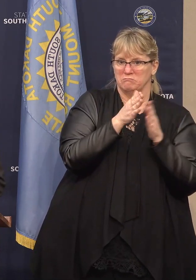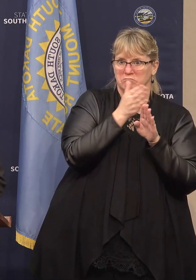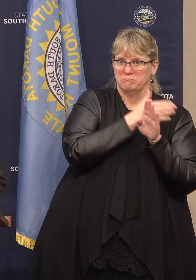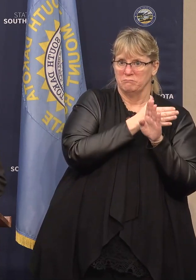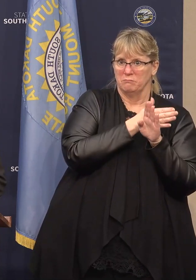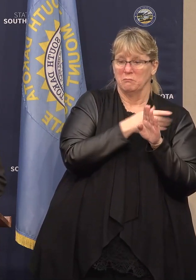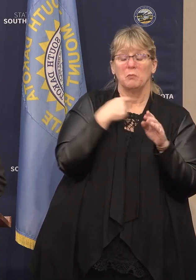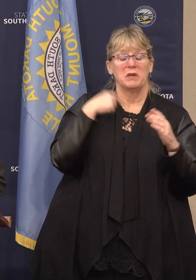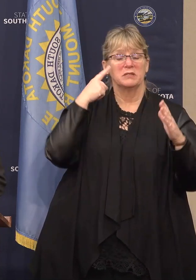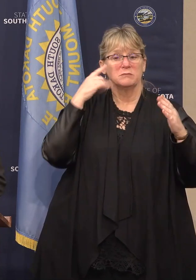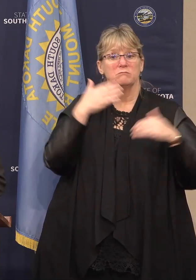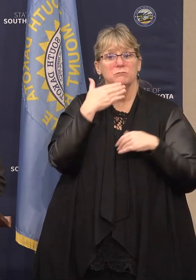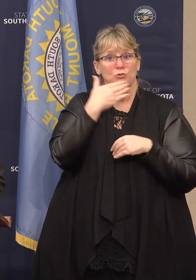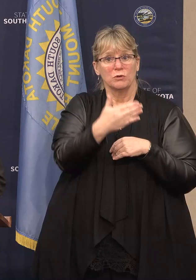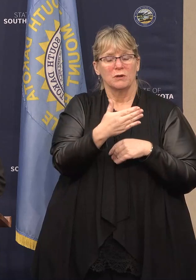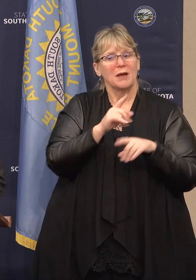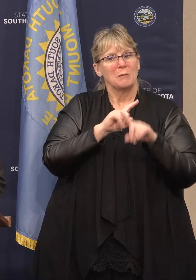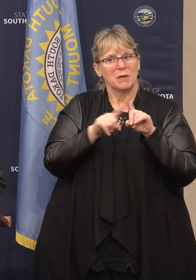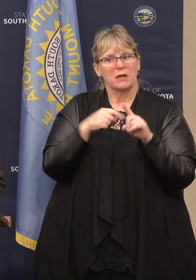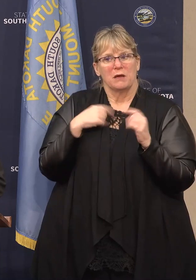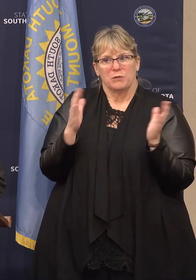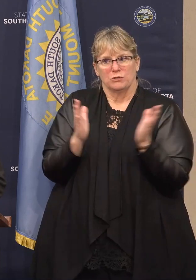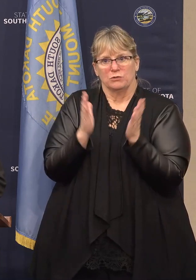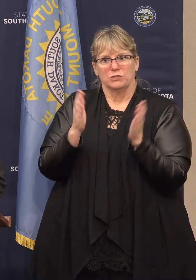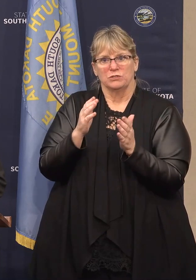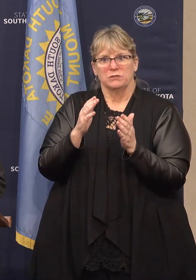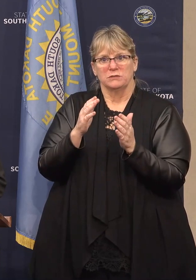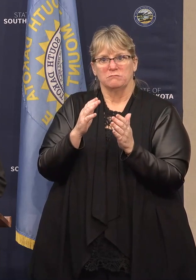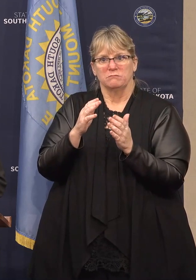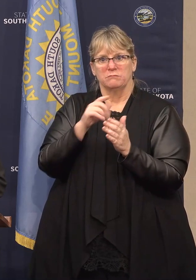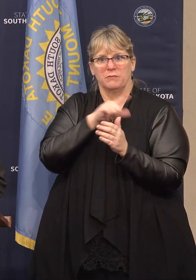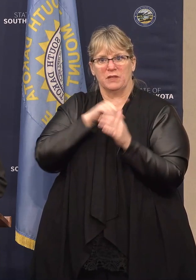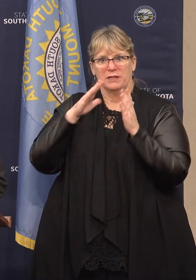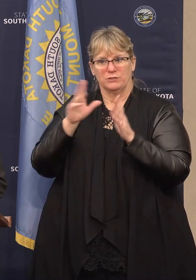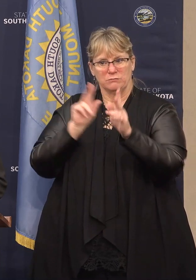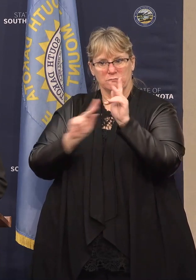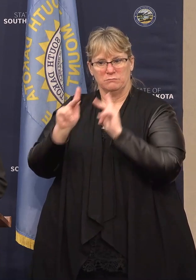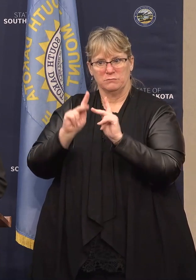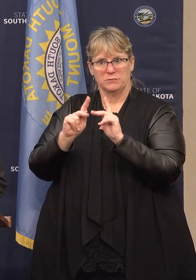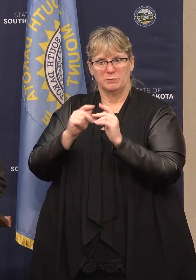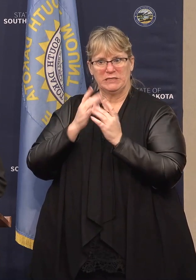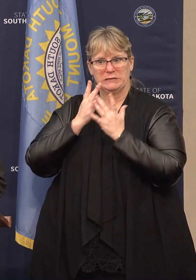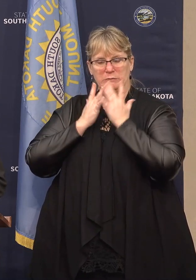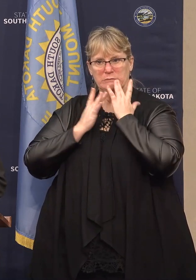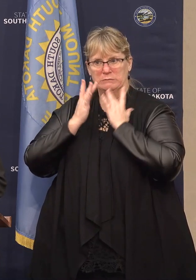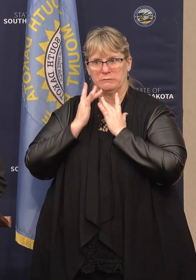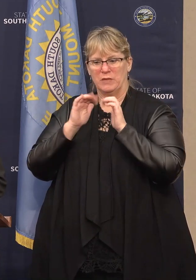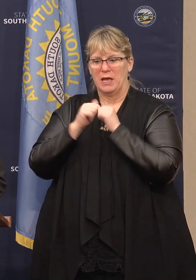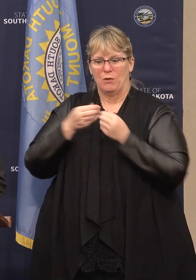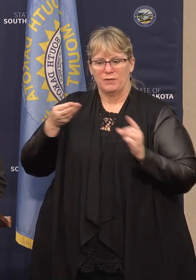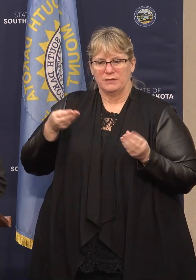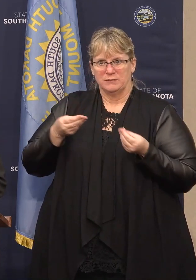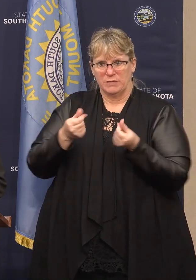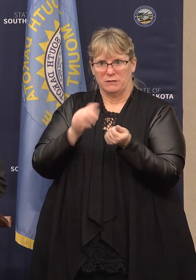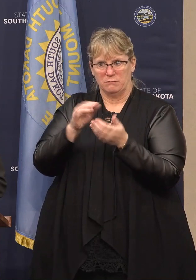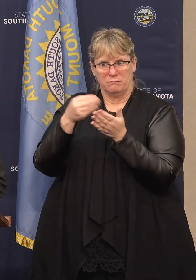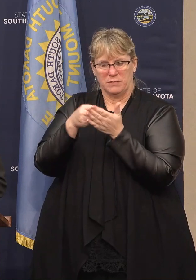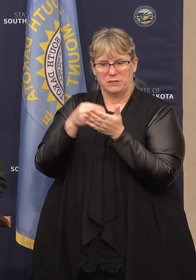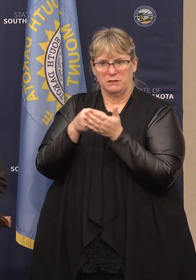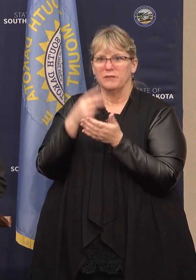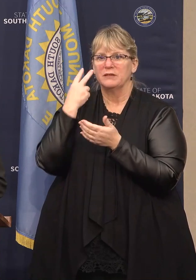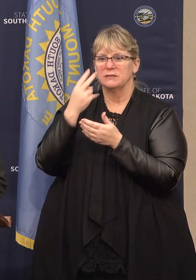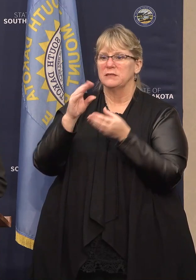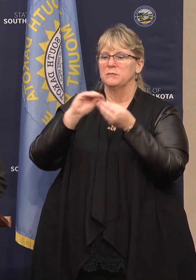be good, but I'm also encouraging legislators to be conservative in how they spend their dollars. They will see